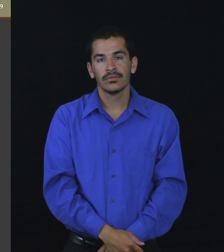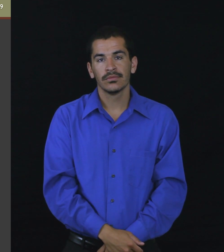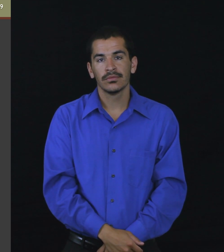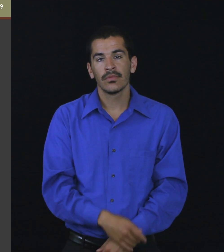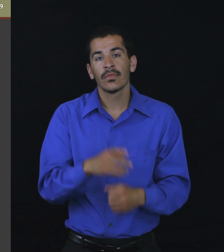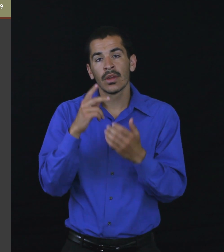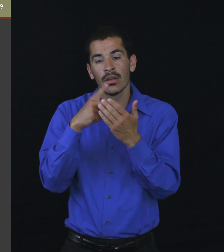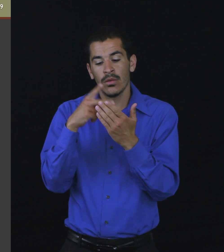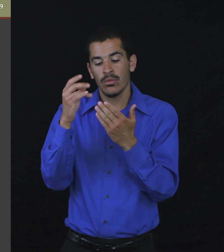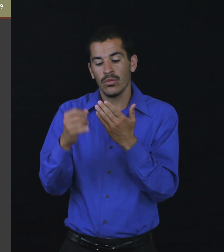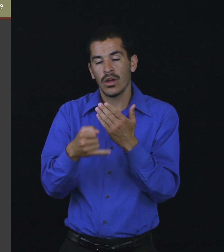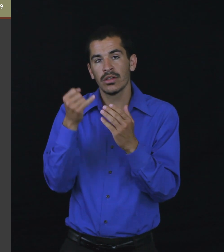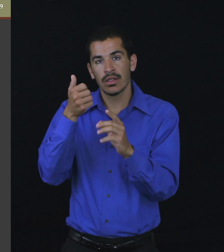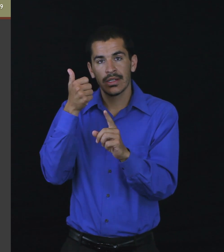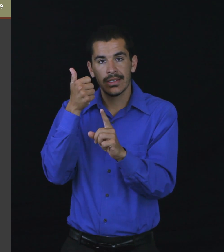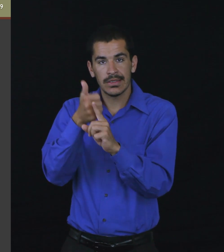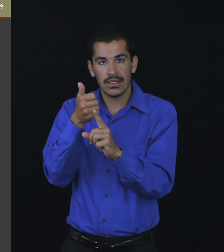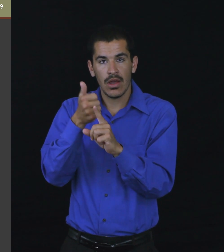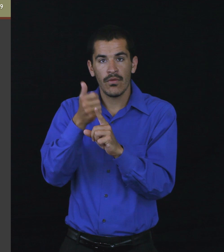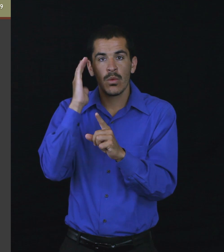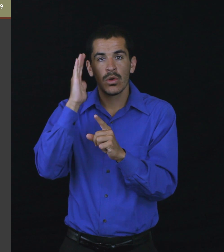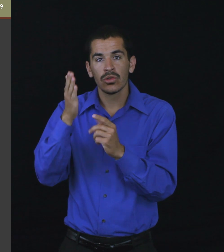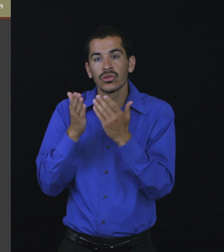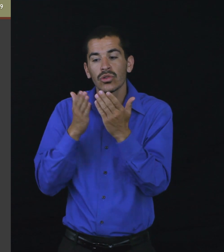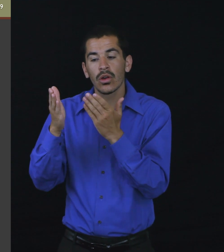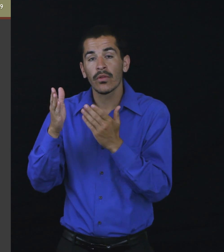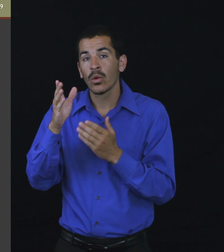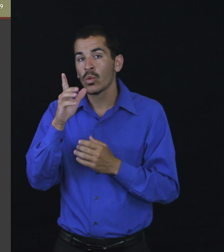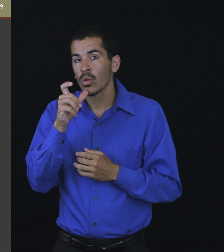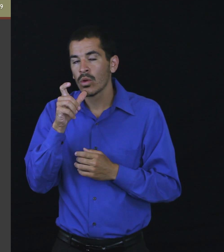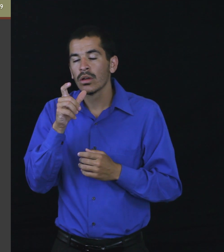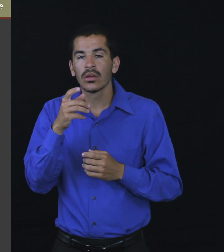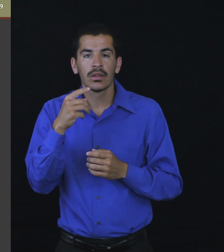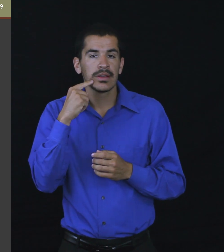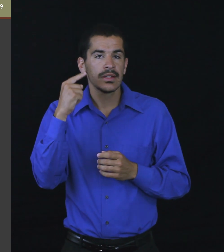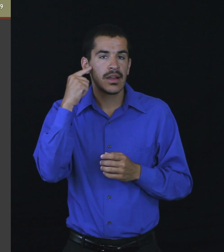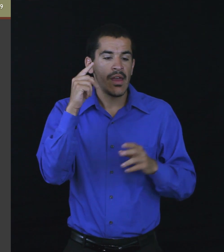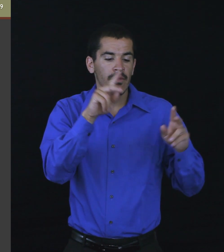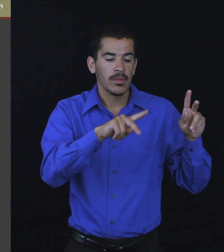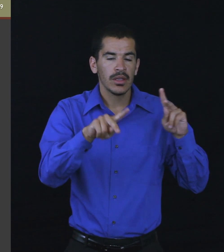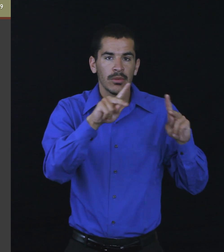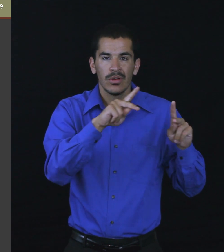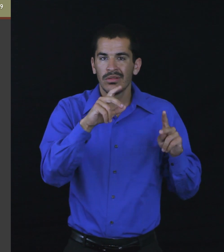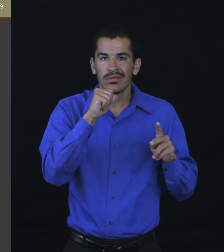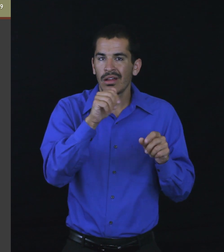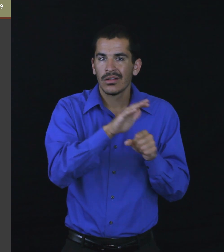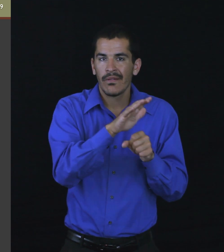The project will serve underserved deaf people.